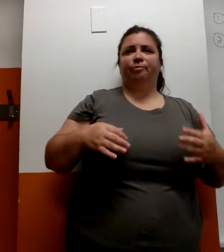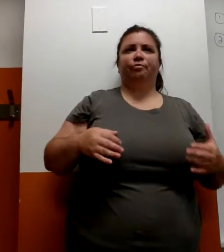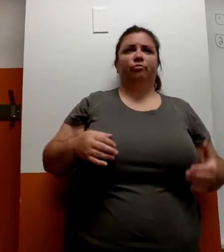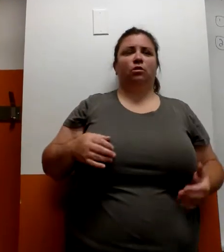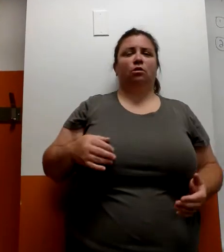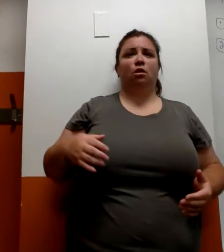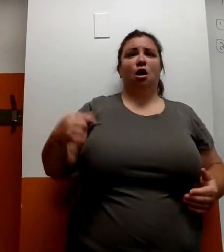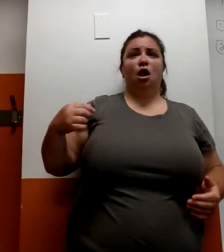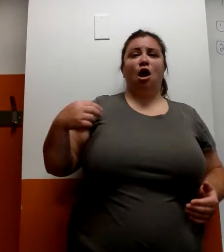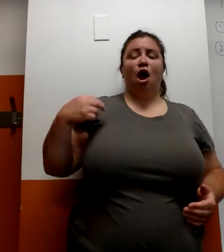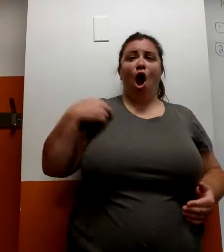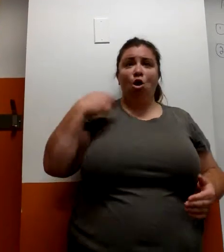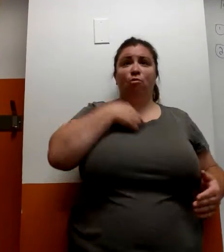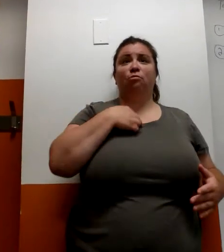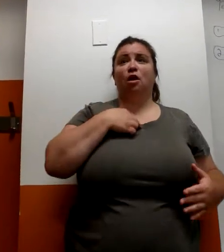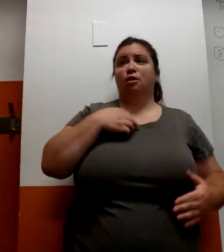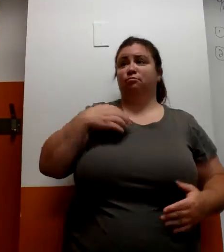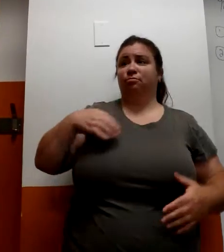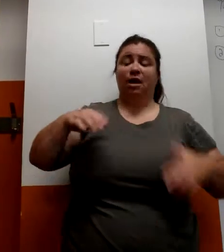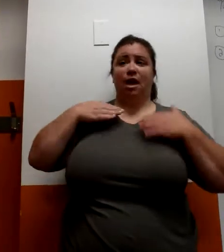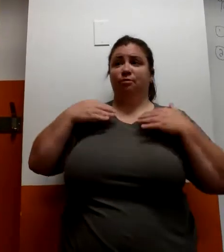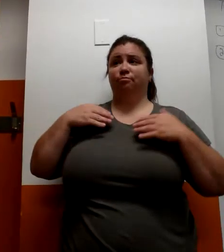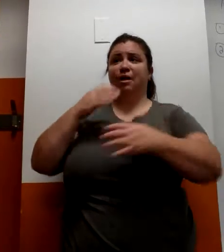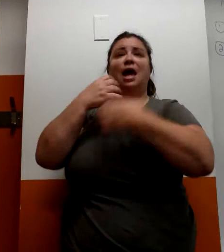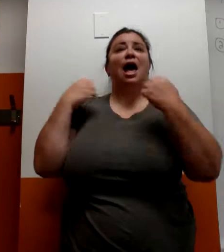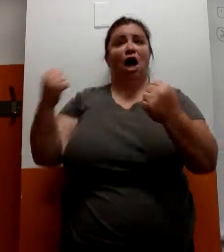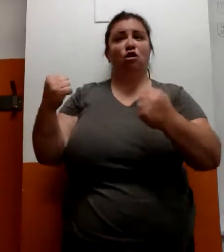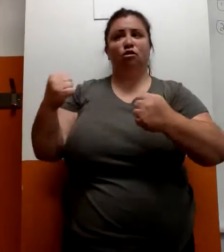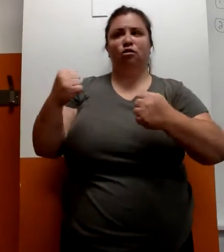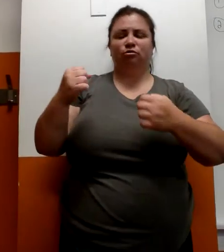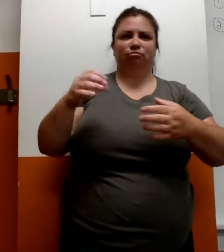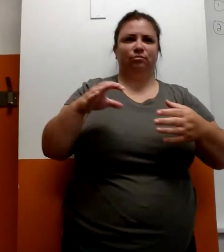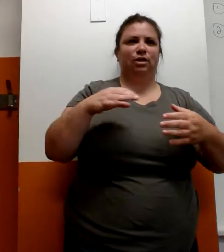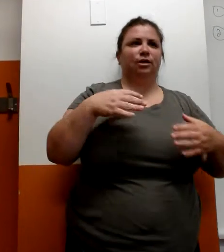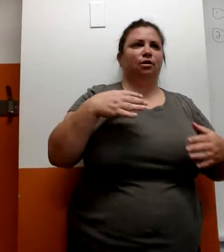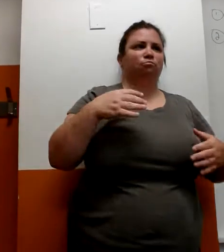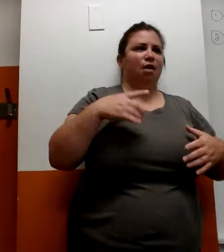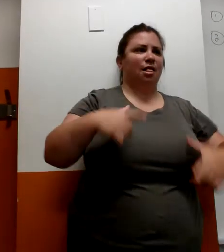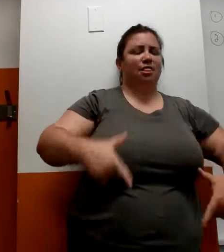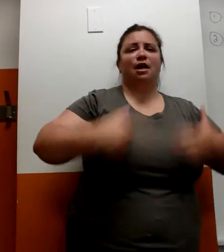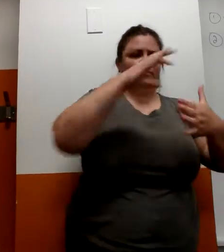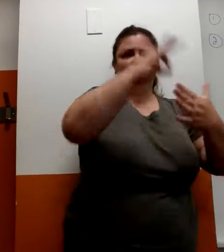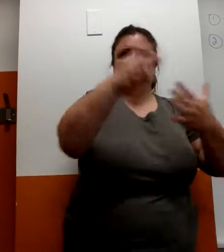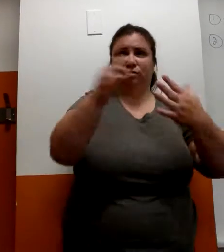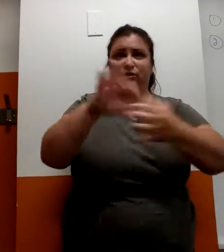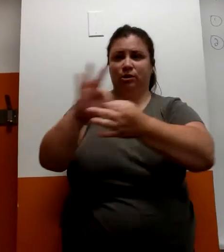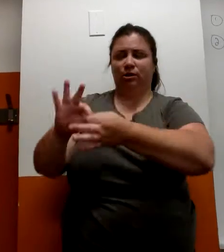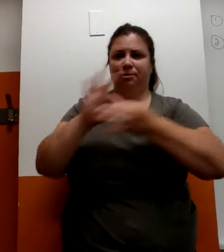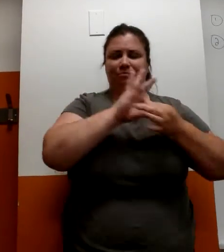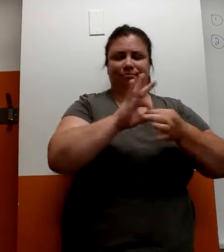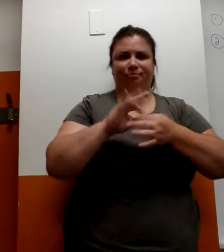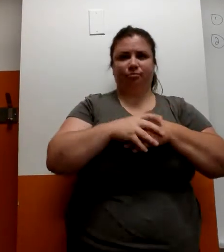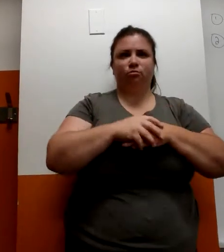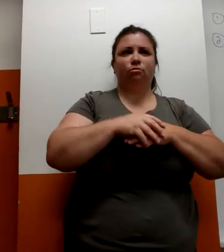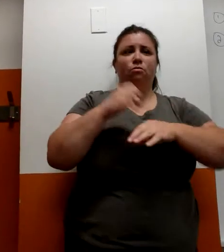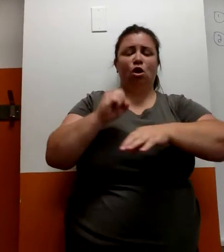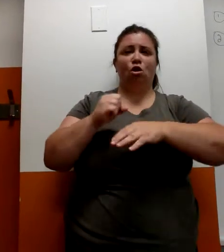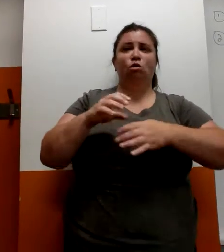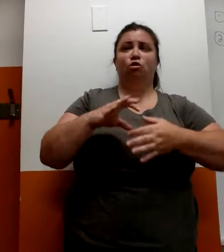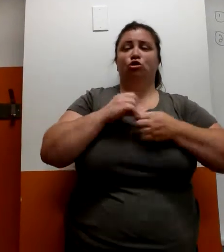health turns out is kind of where we ended up yesterday. And we talked a little bit about some of the causes of these particular diseases as being